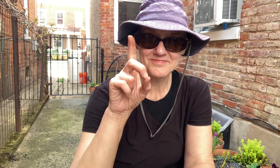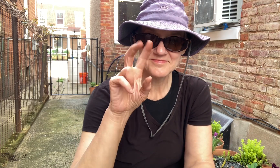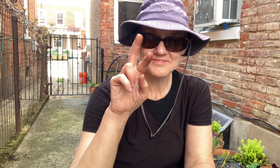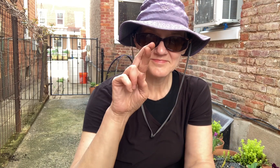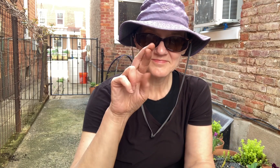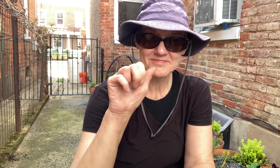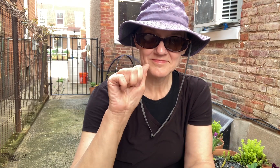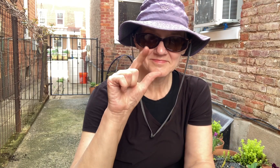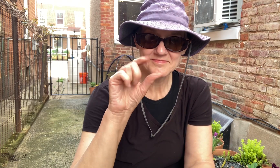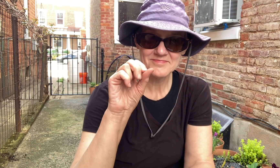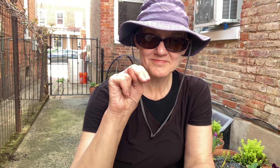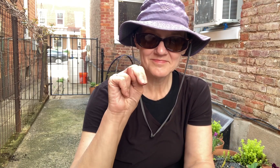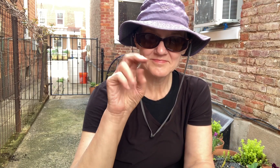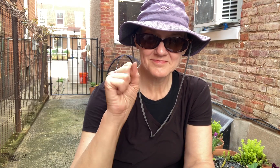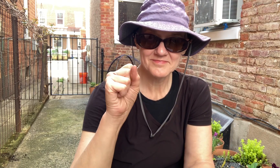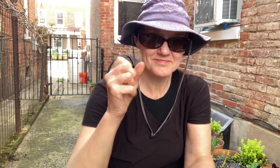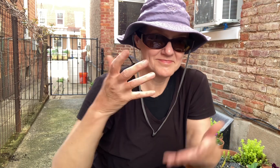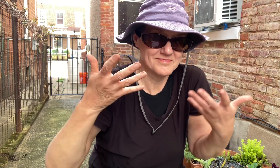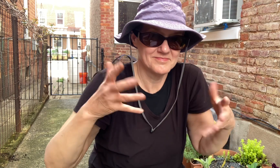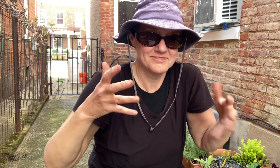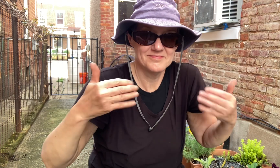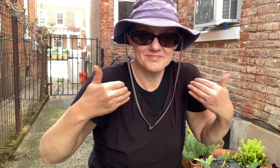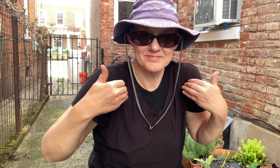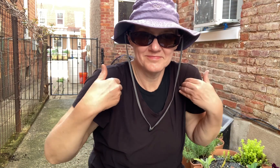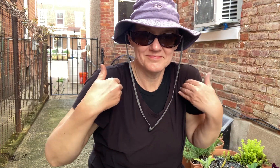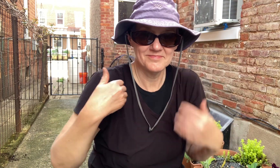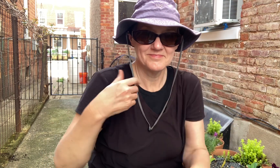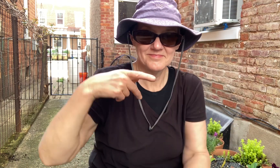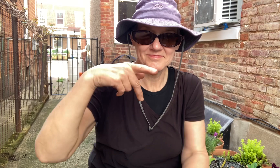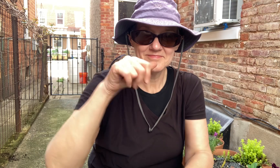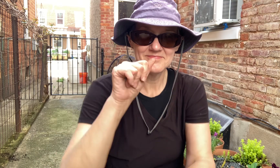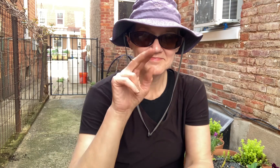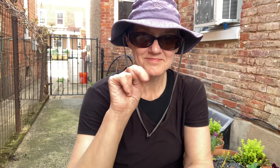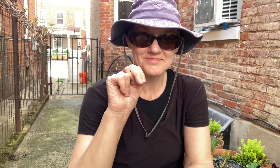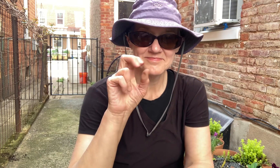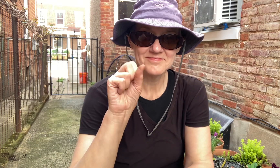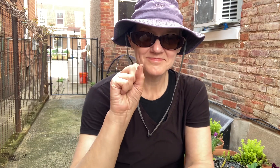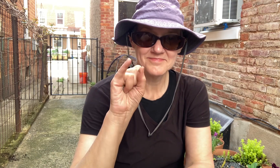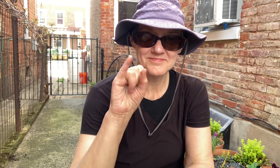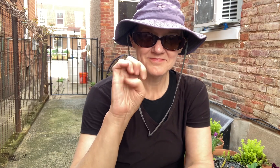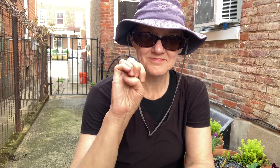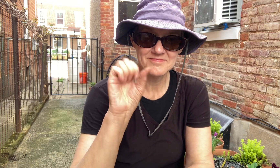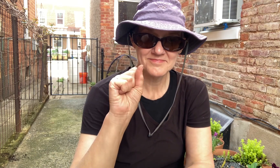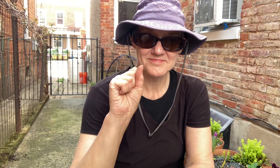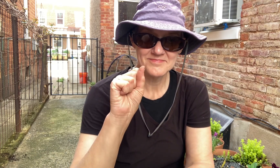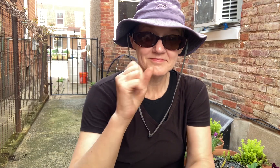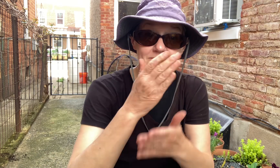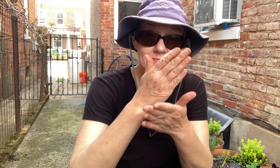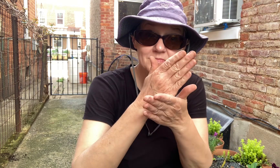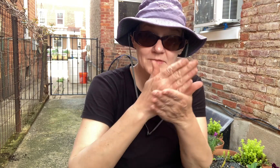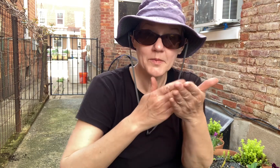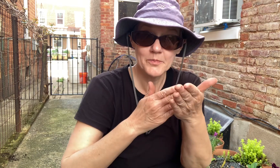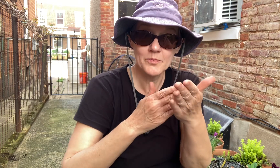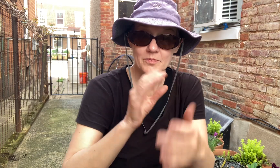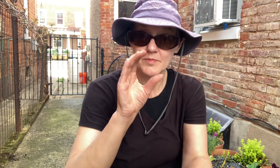plant the snapdragons. But I've already have pansies. Some of